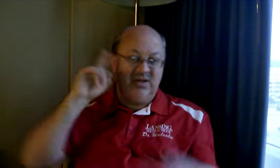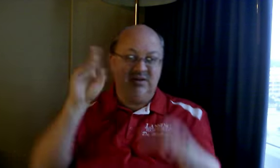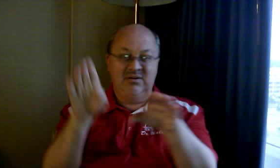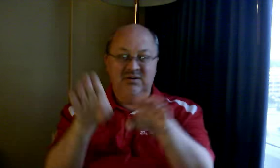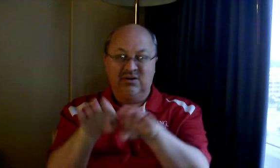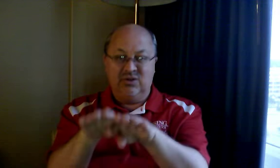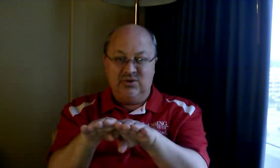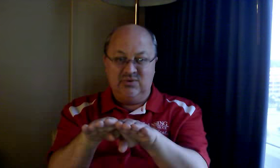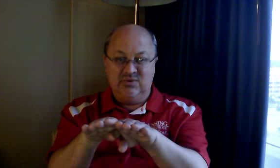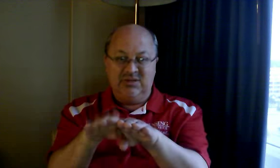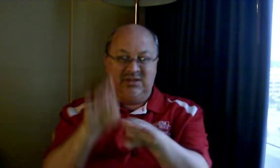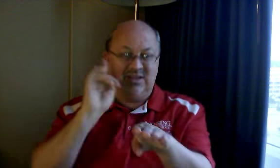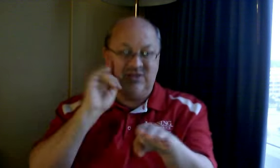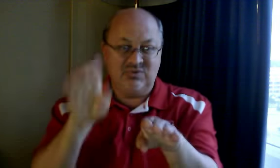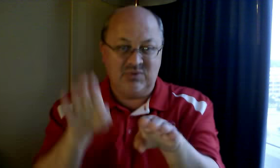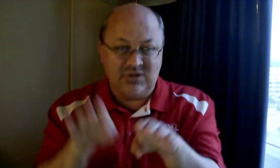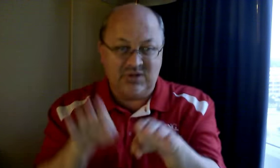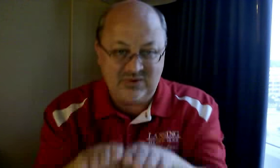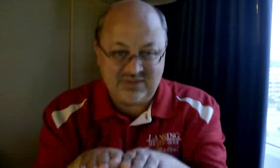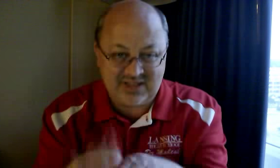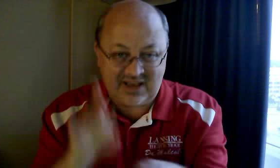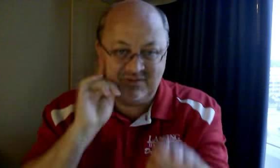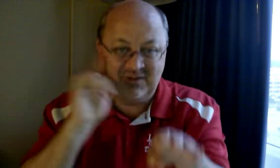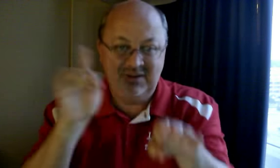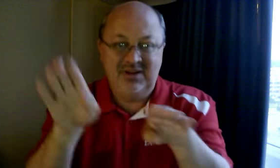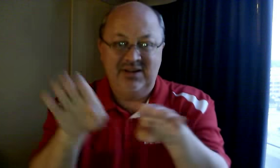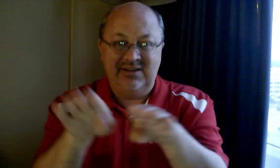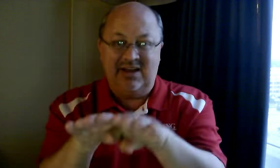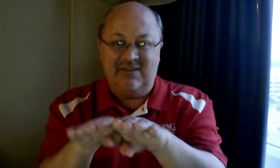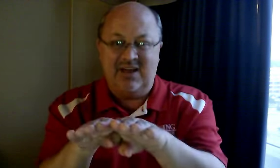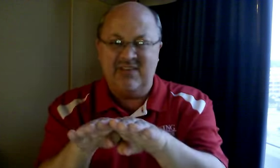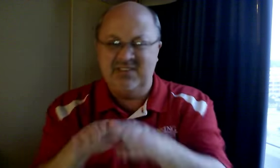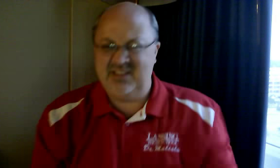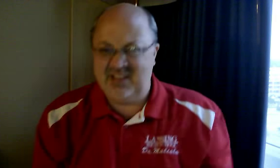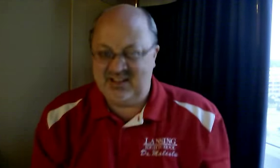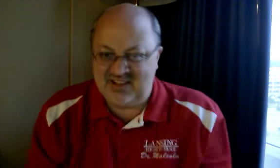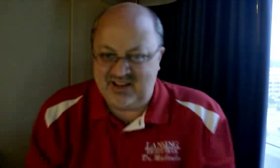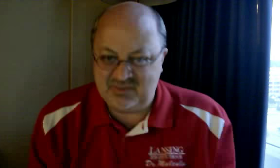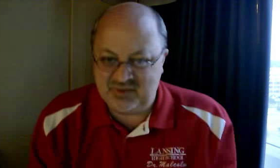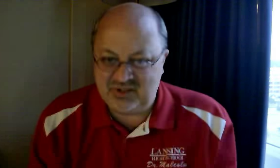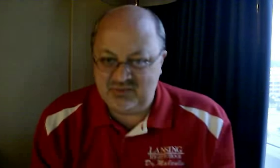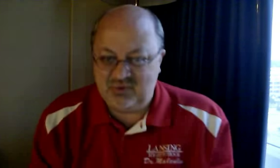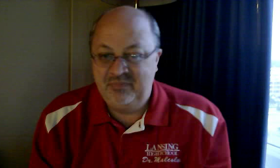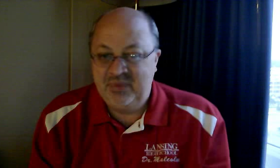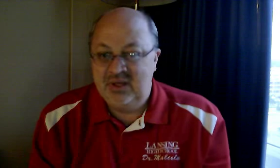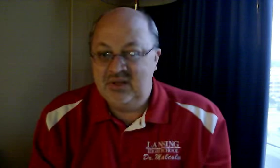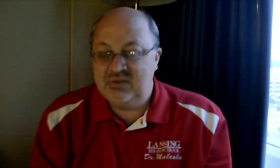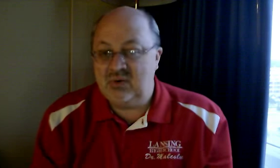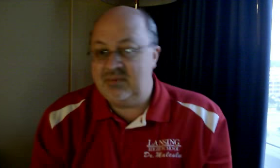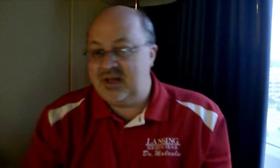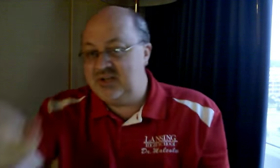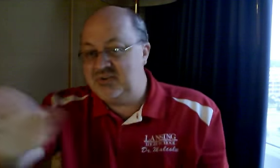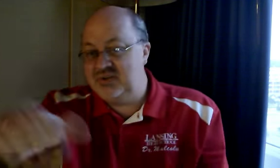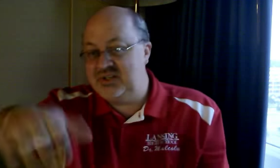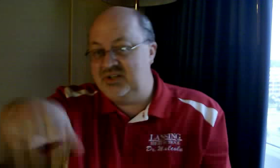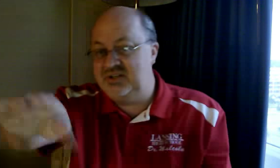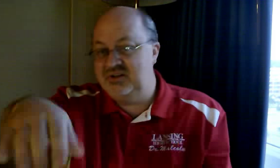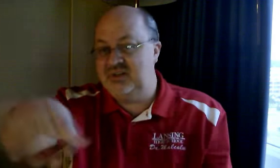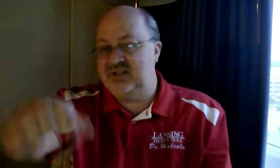ear, closed, meaning the ears were closed, deaf, deaf. I haven't seen that sign as much anymore. So I might get your attention and do this.